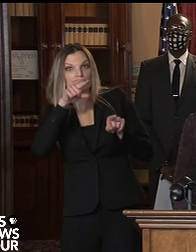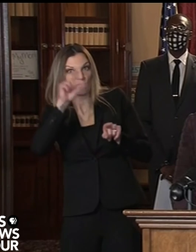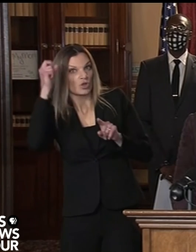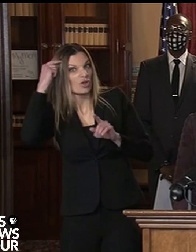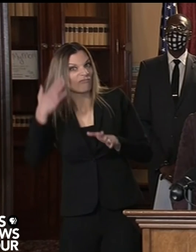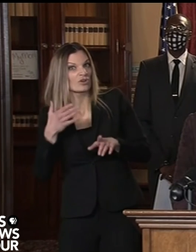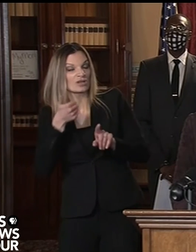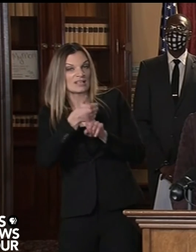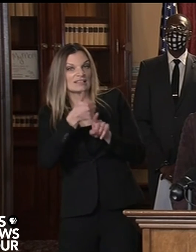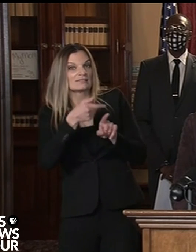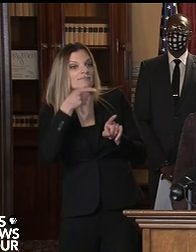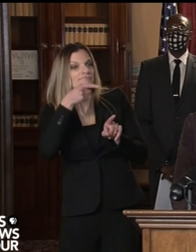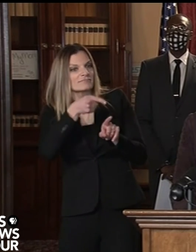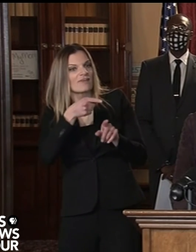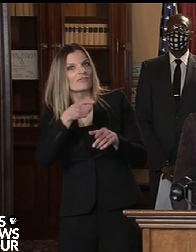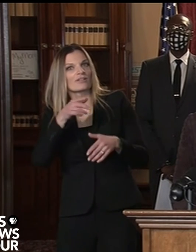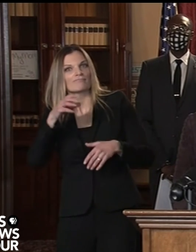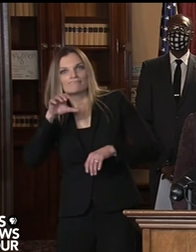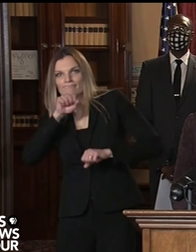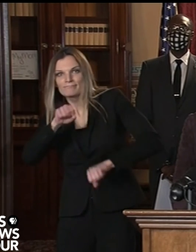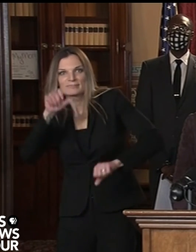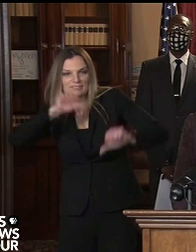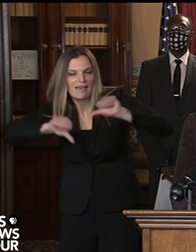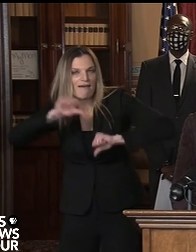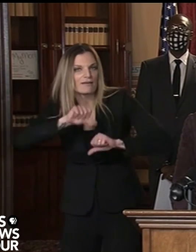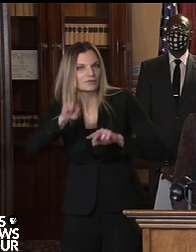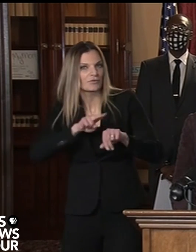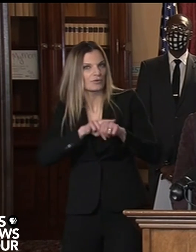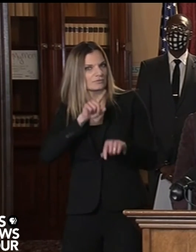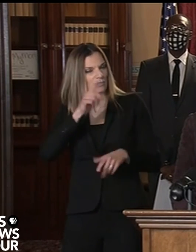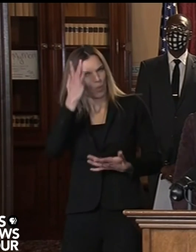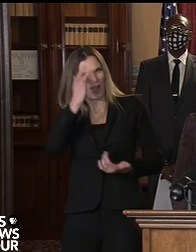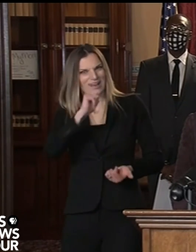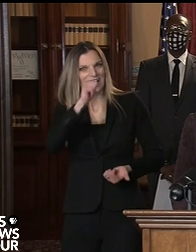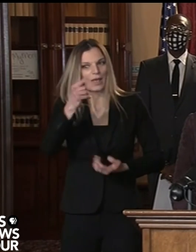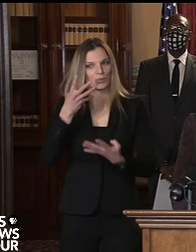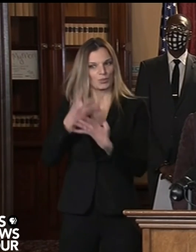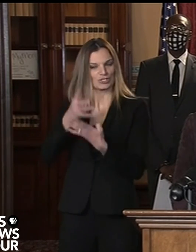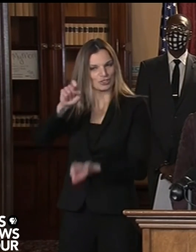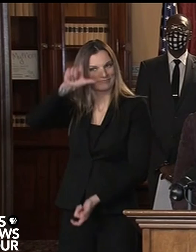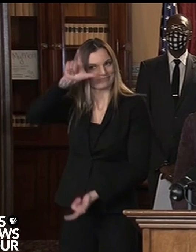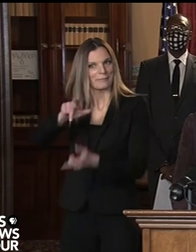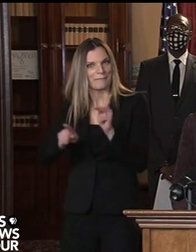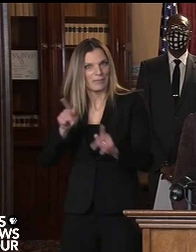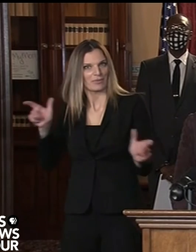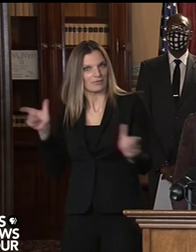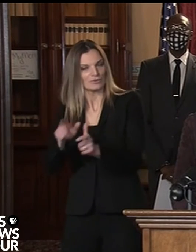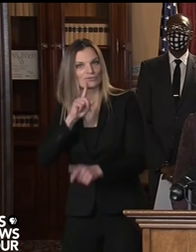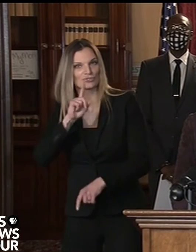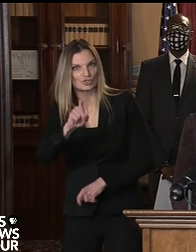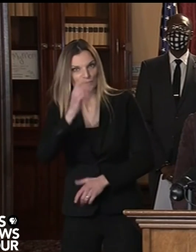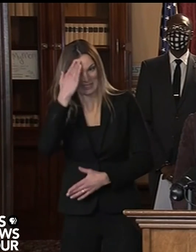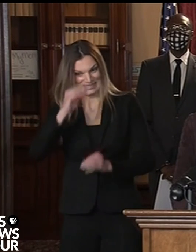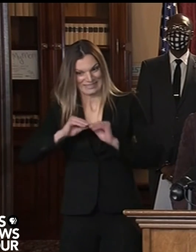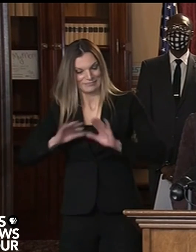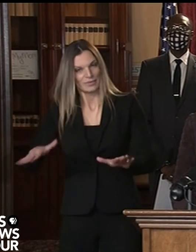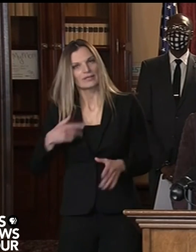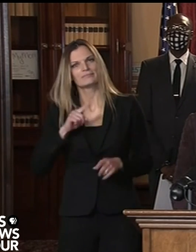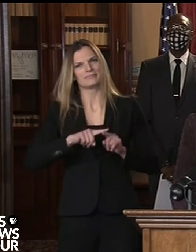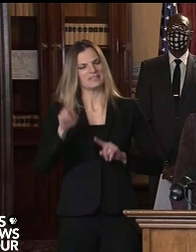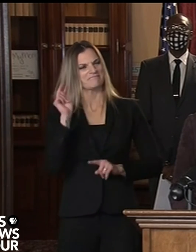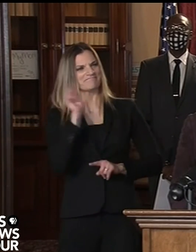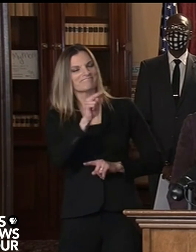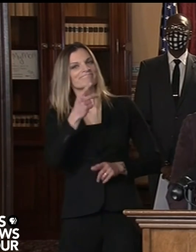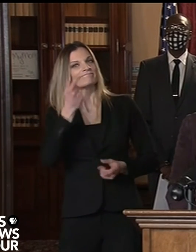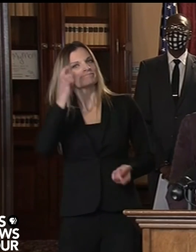why does she shut her ears to the science that says cutting prison populations is key to stopping COVID-19 spread? Can you respond